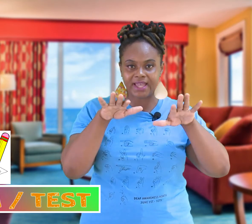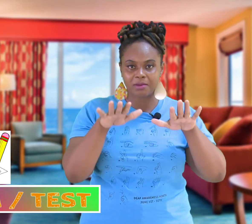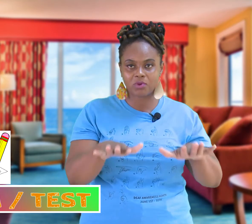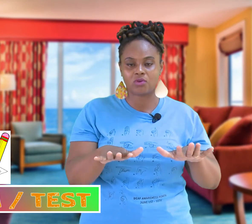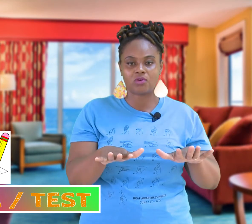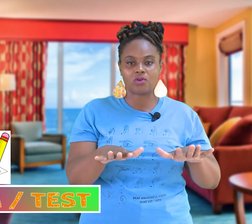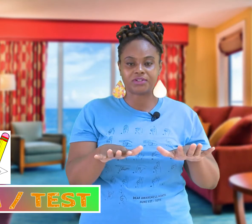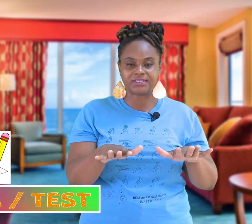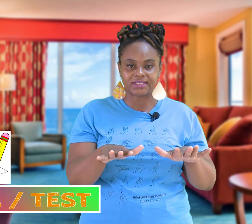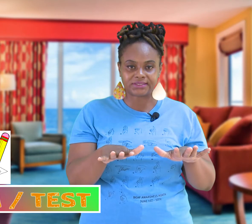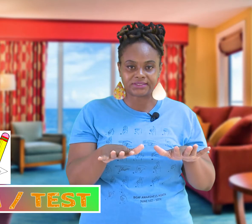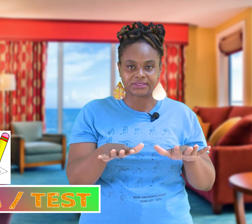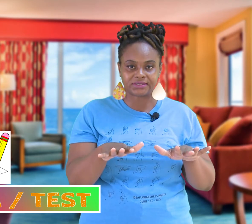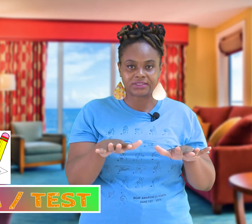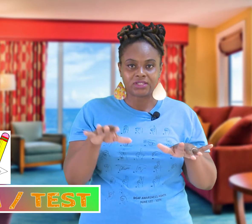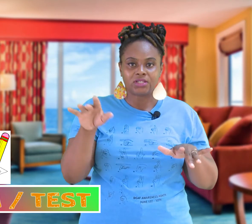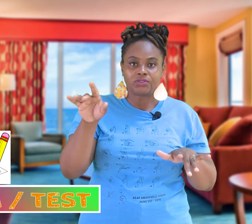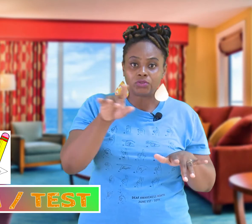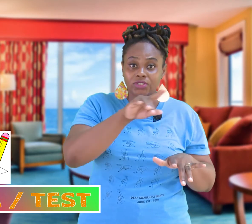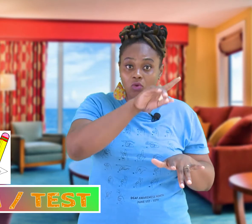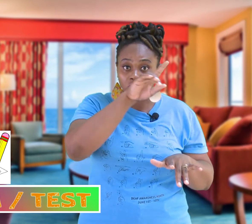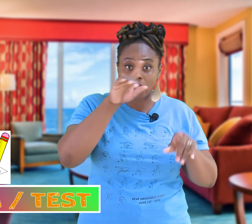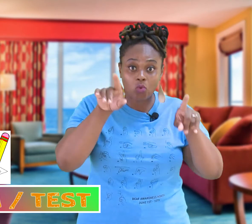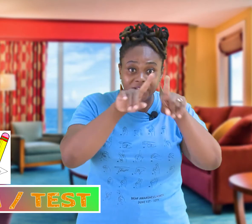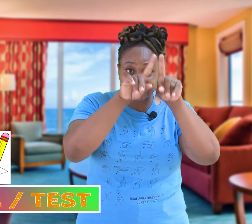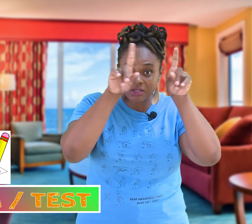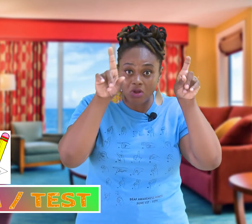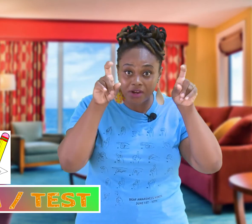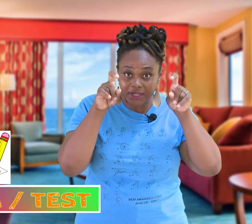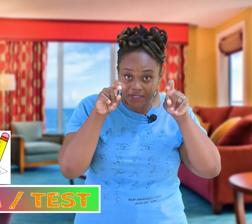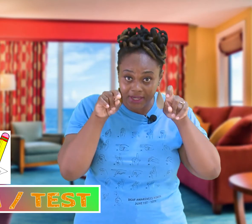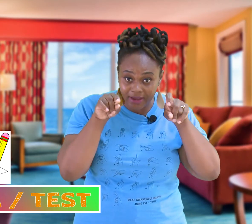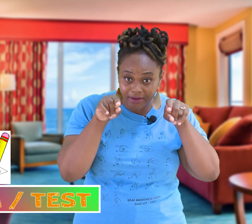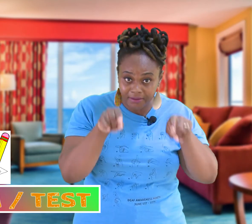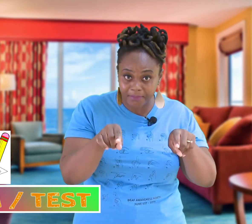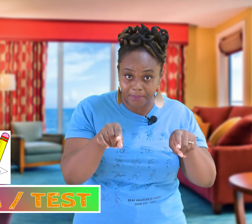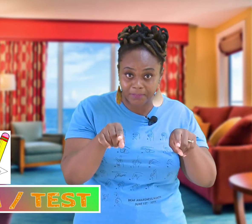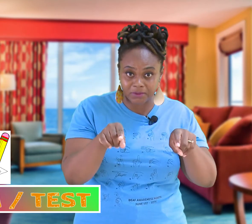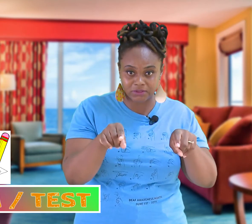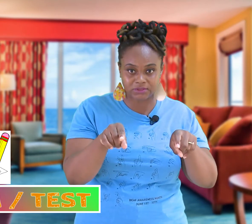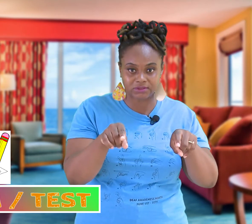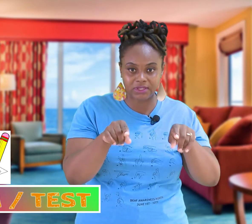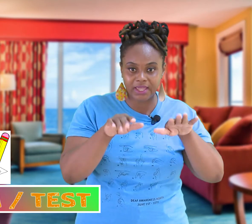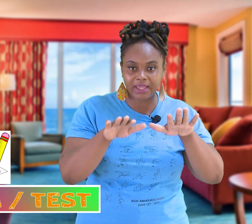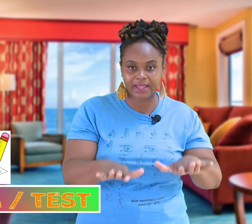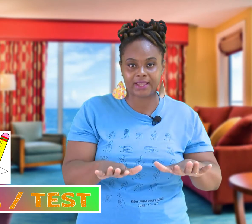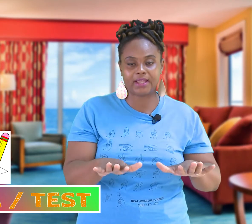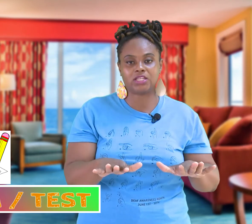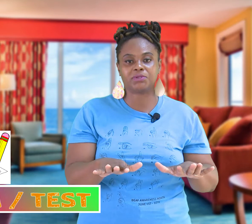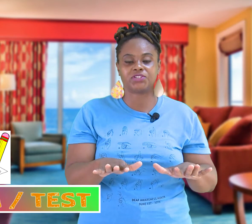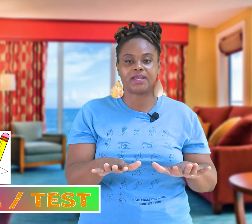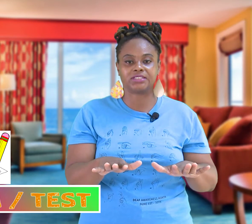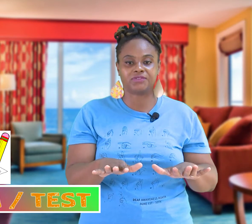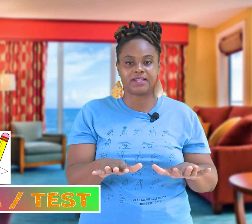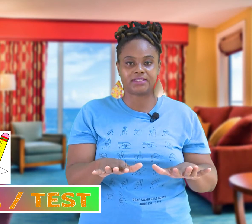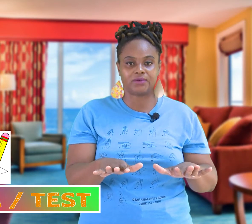exam or test. You use a, do a question mark in the air, and you put your hands flat down